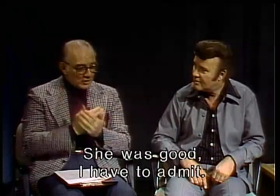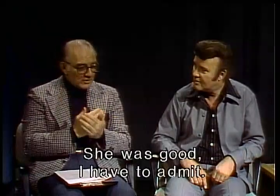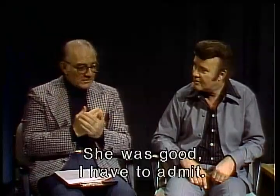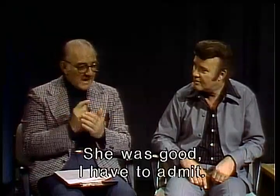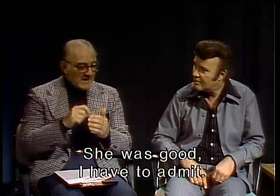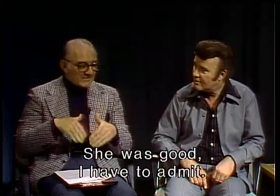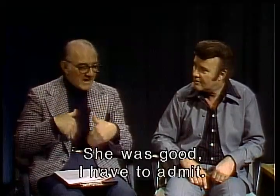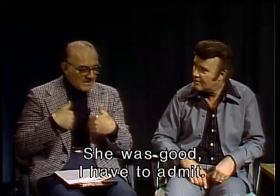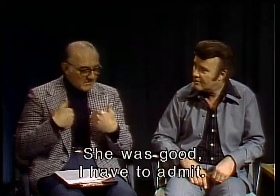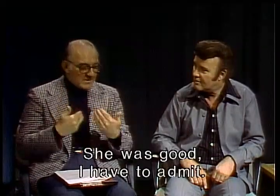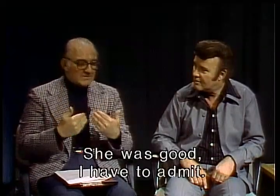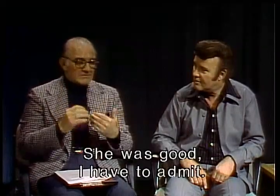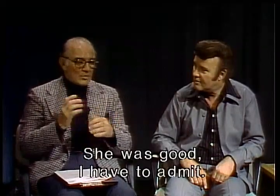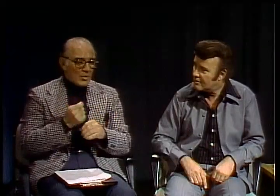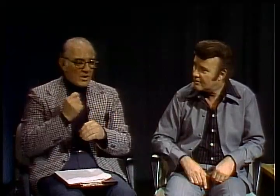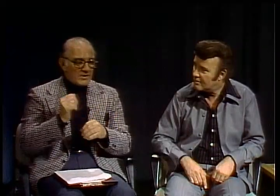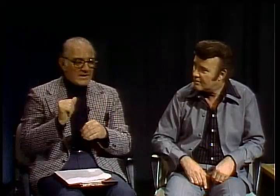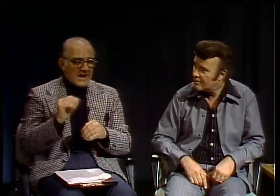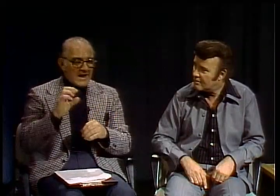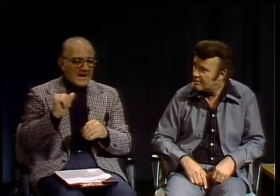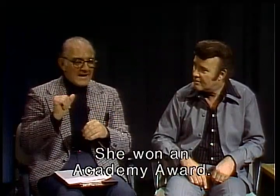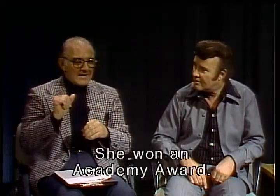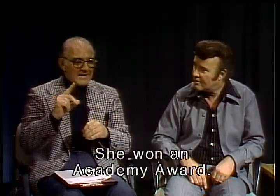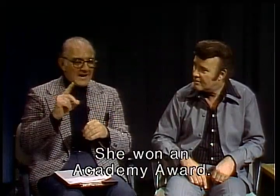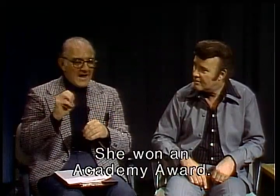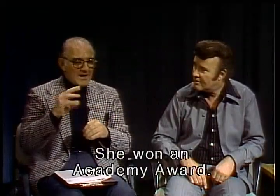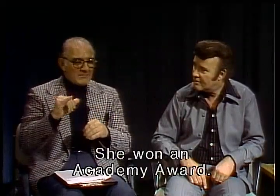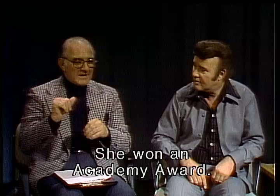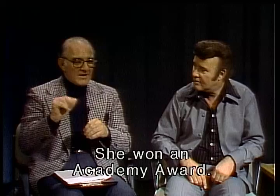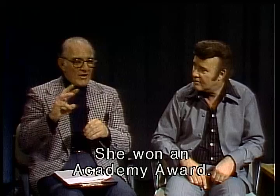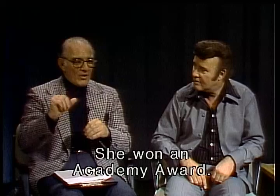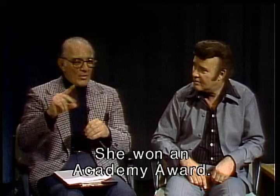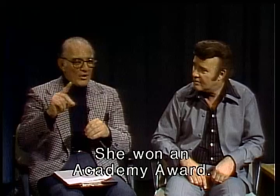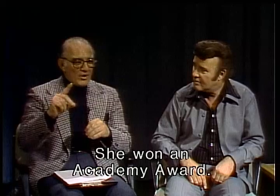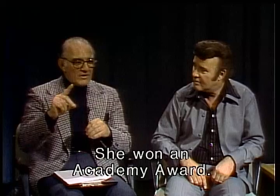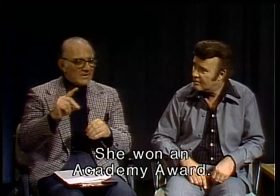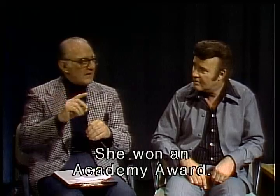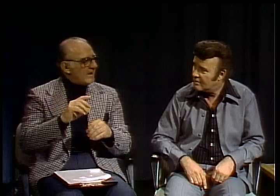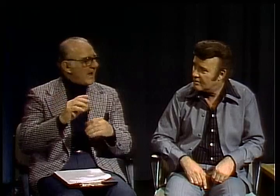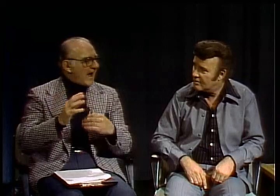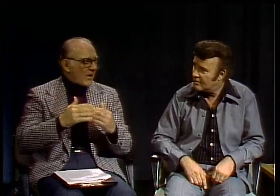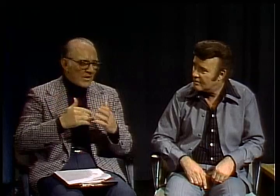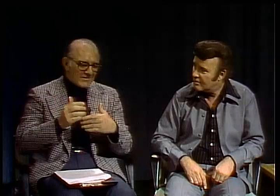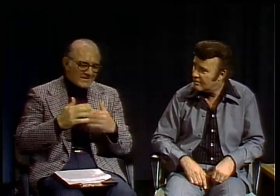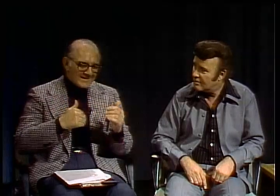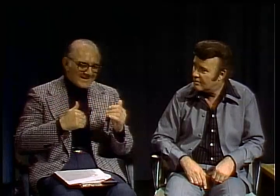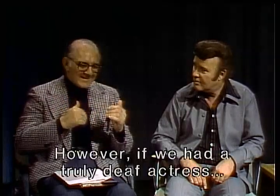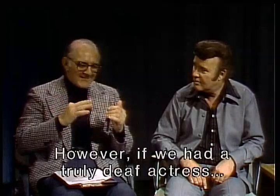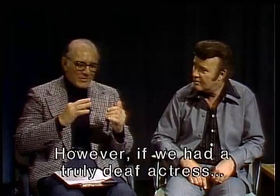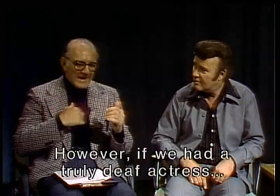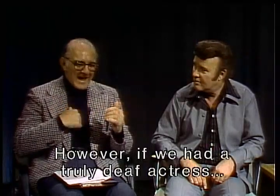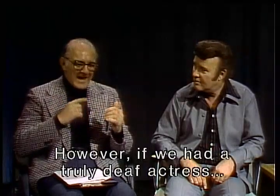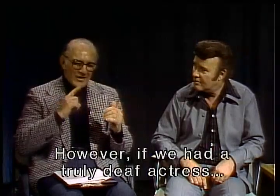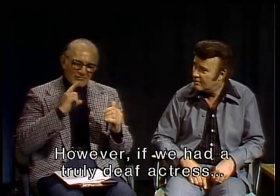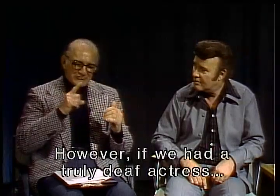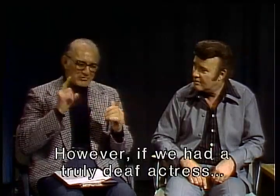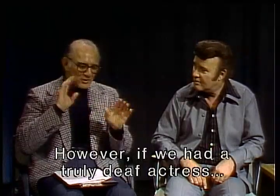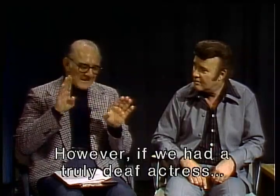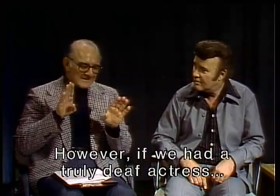I have to admit, won Academy Award. However, if we had truly